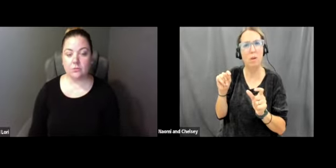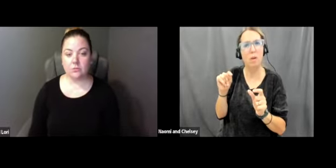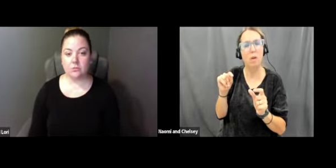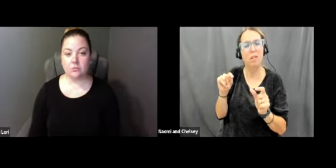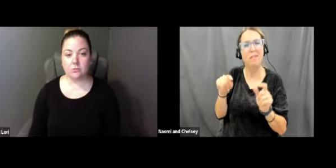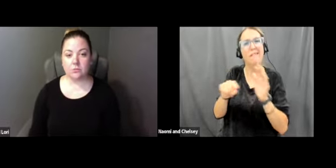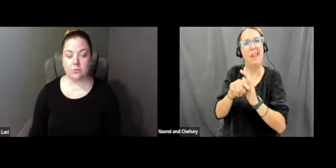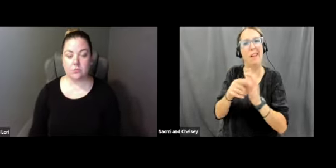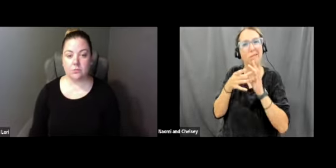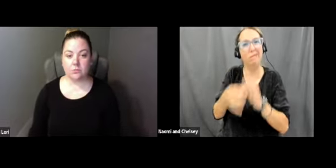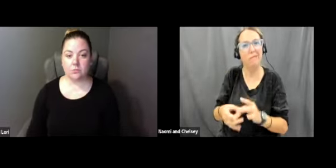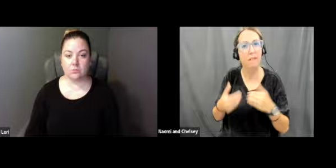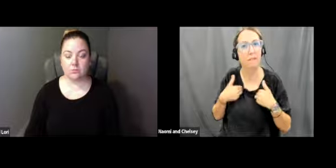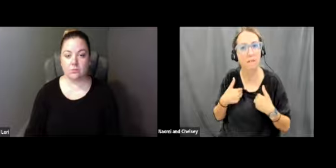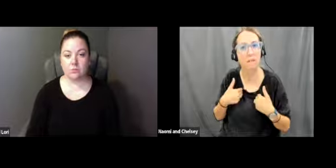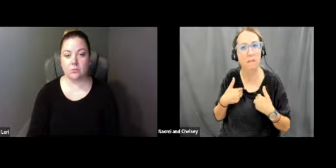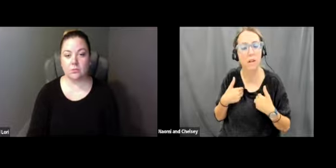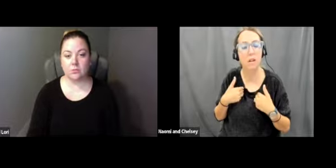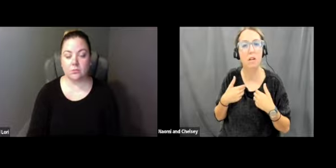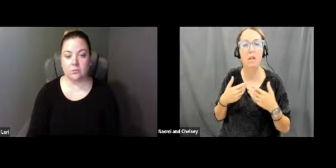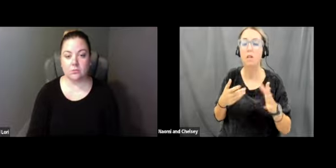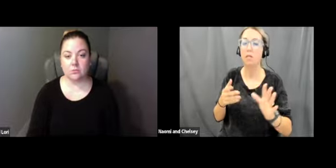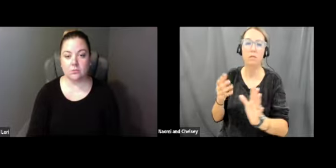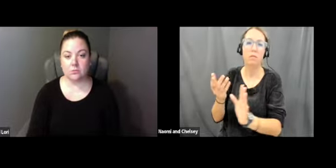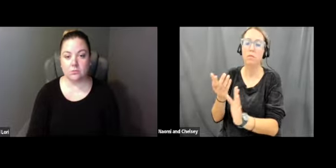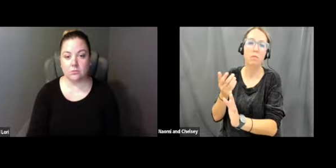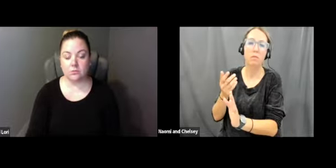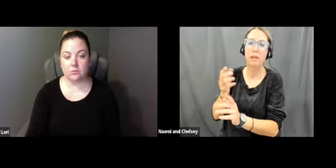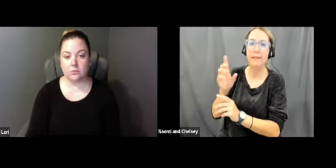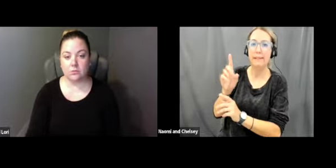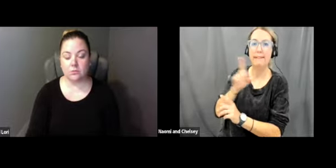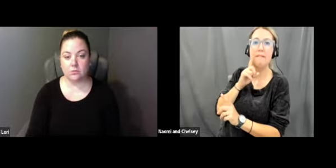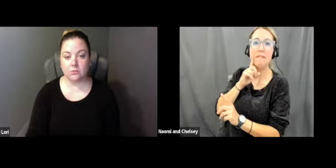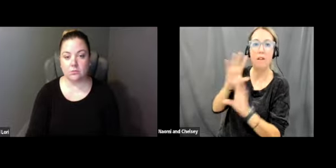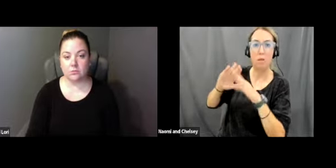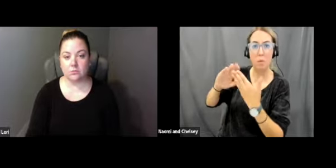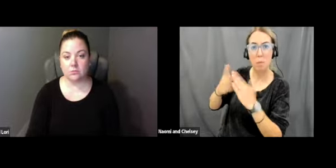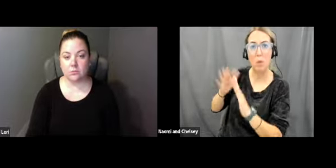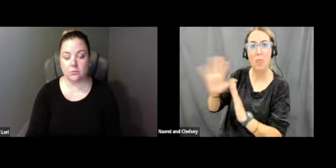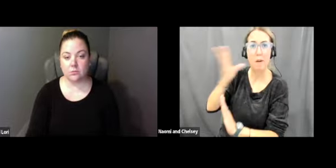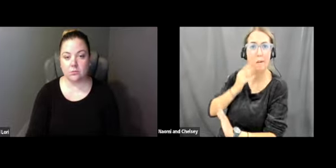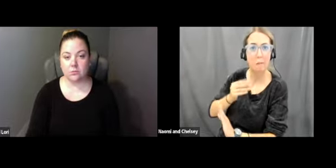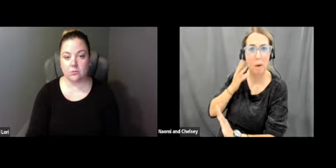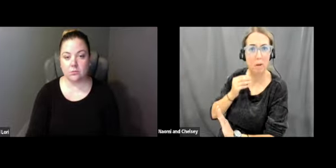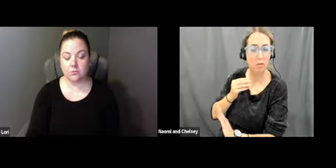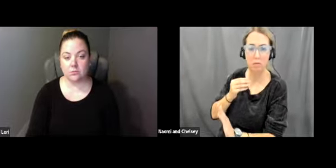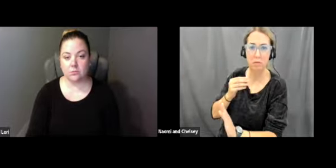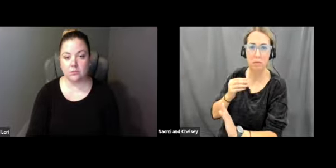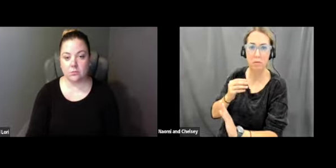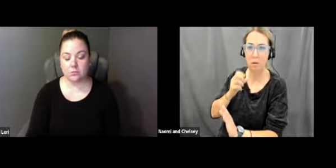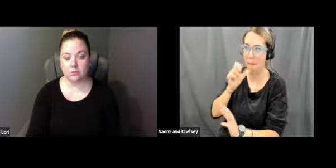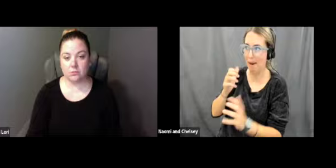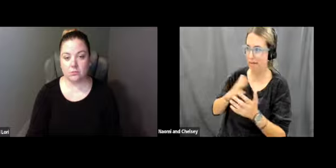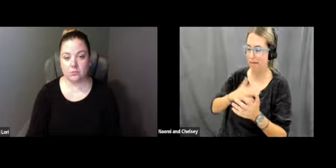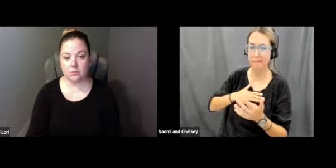my experience having interacted with people who are in the deaf community and deaf culture is their